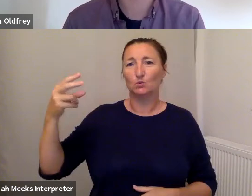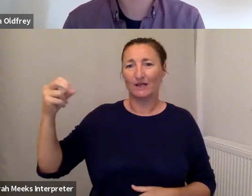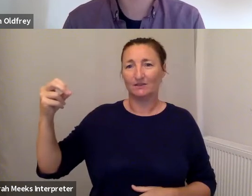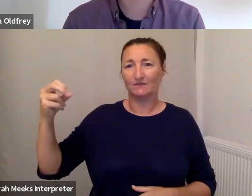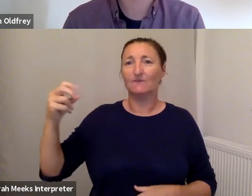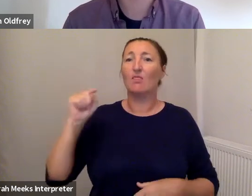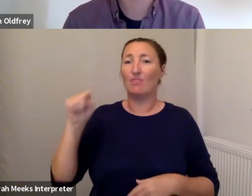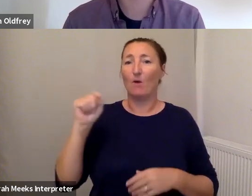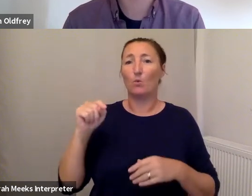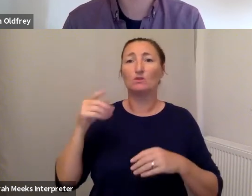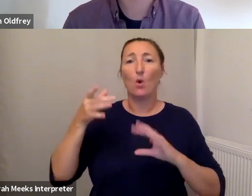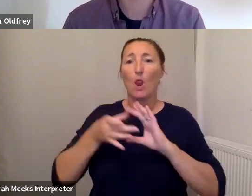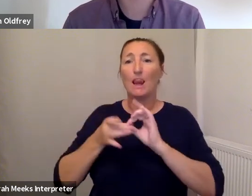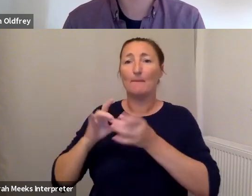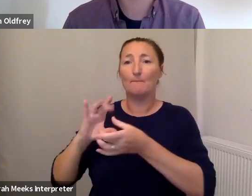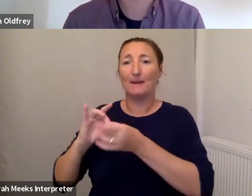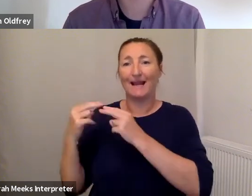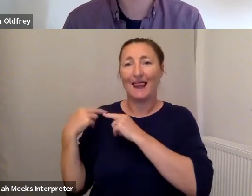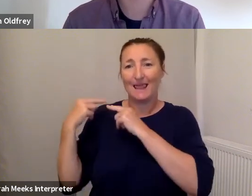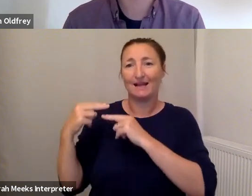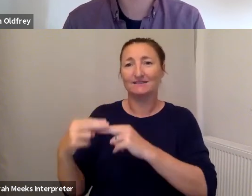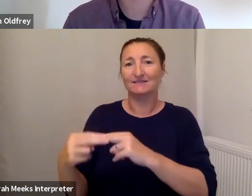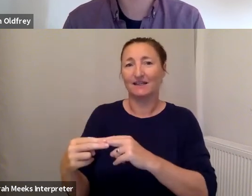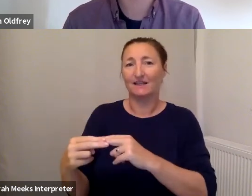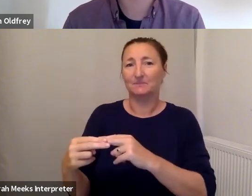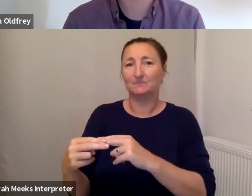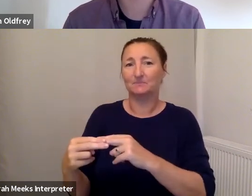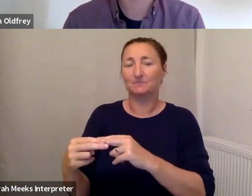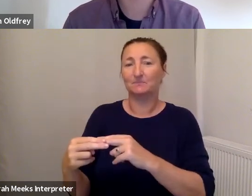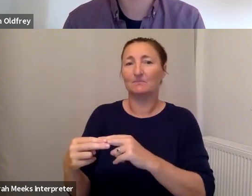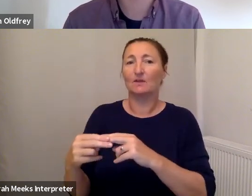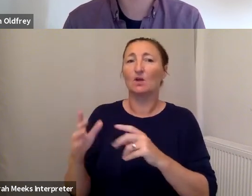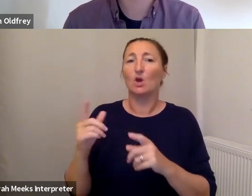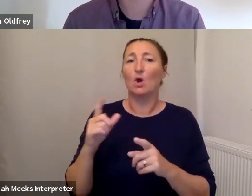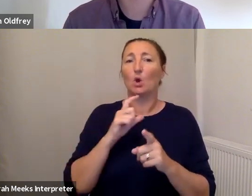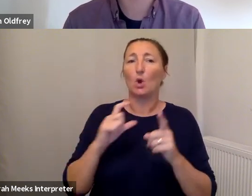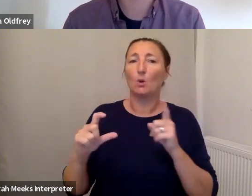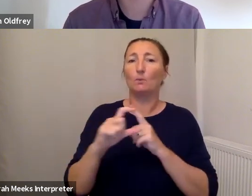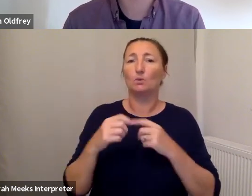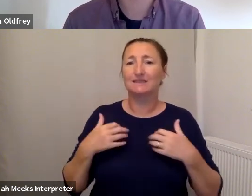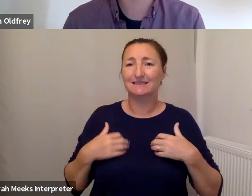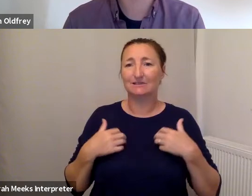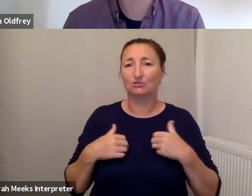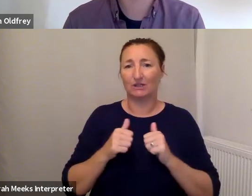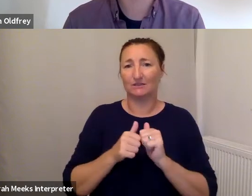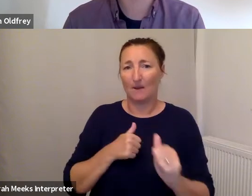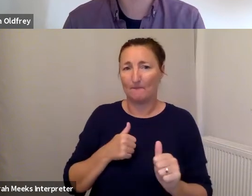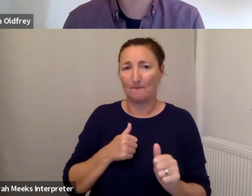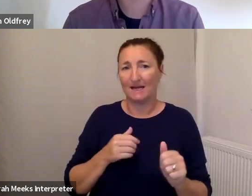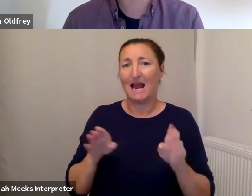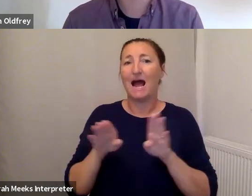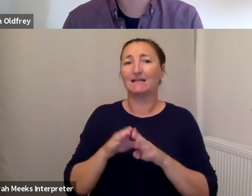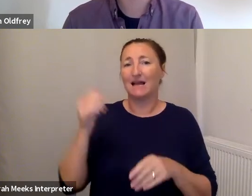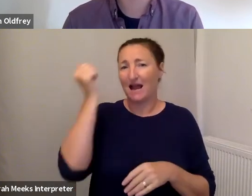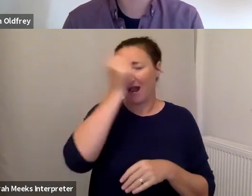legacy, community interest company, and academic research center at the University College of London.